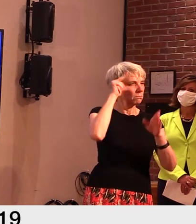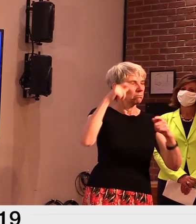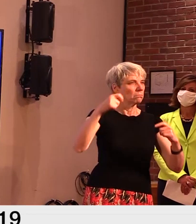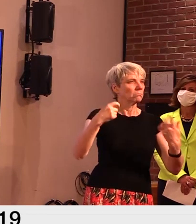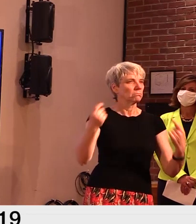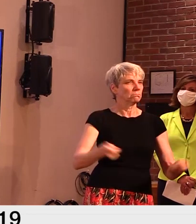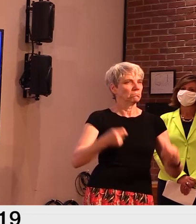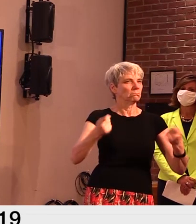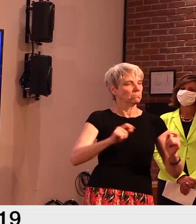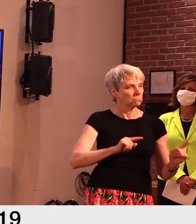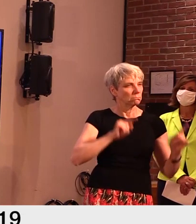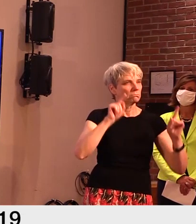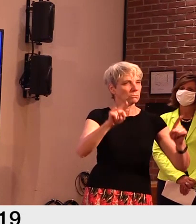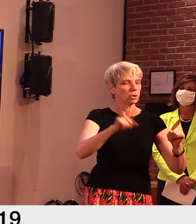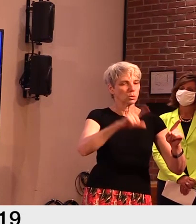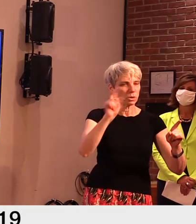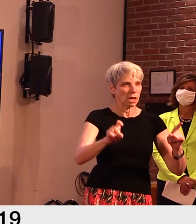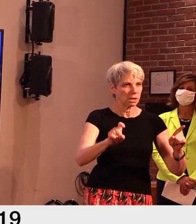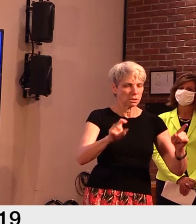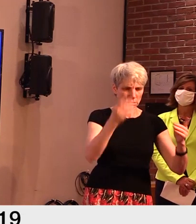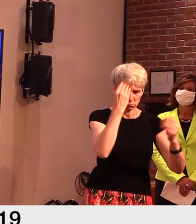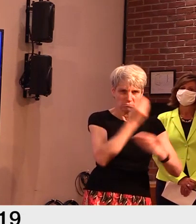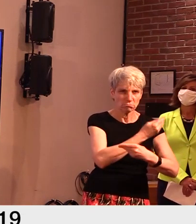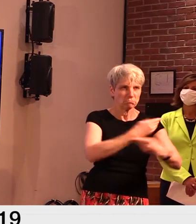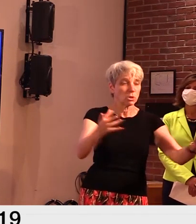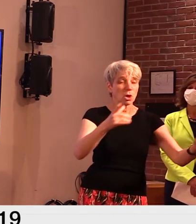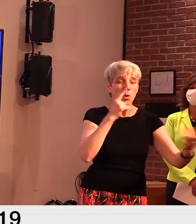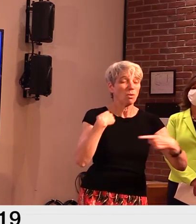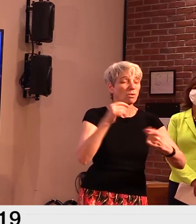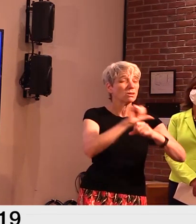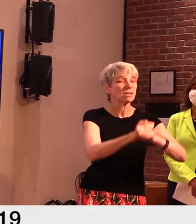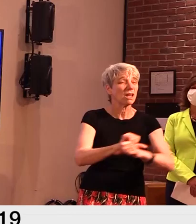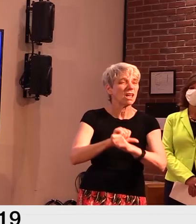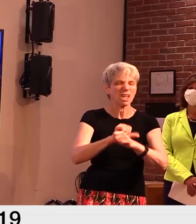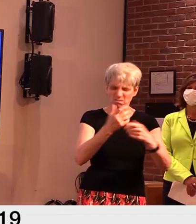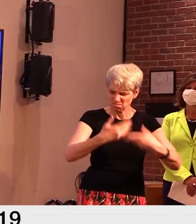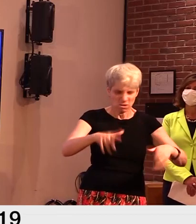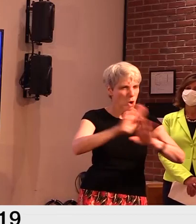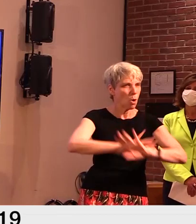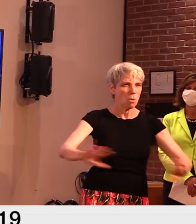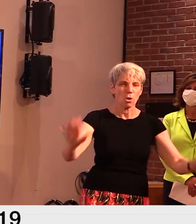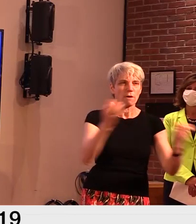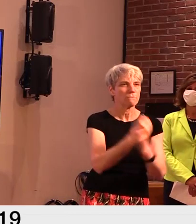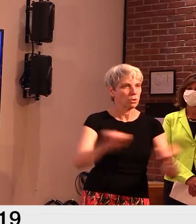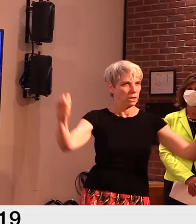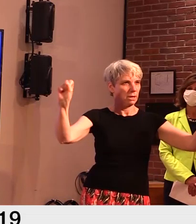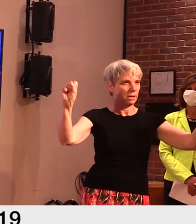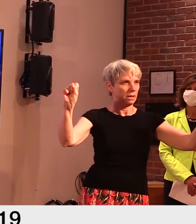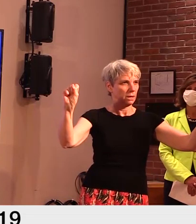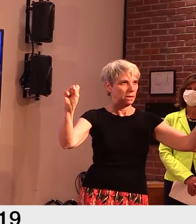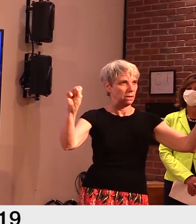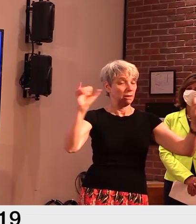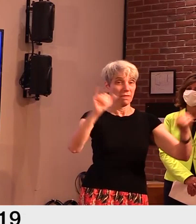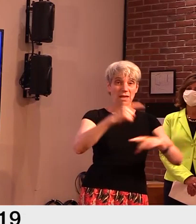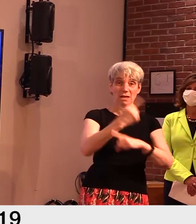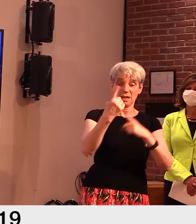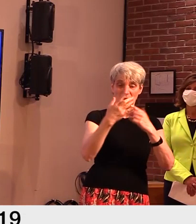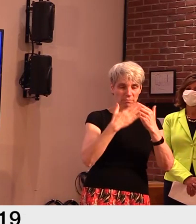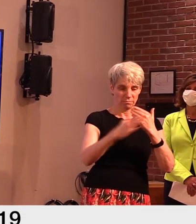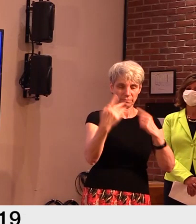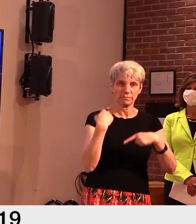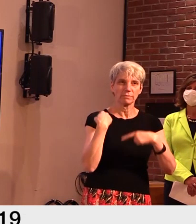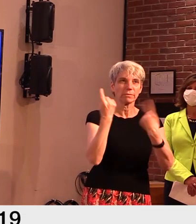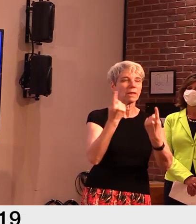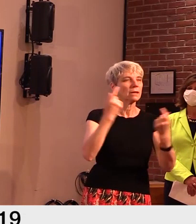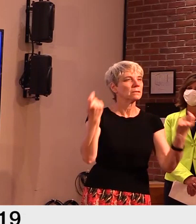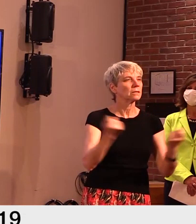in the U.S. On June 19, 1865, General Gordon Granger rode into